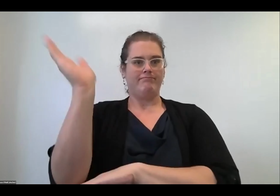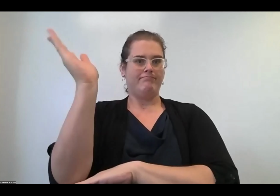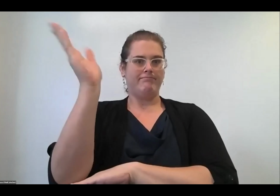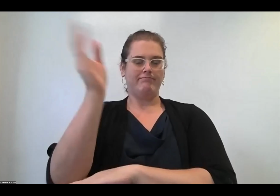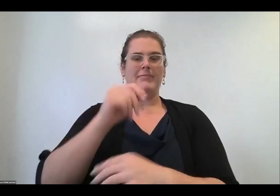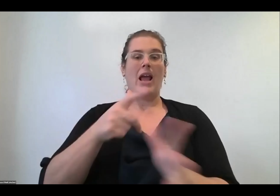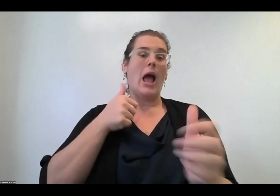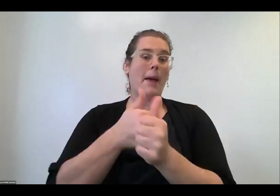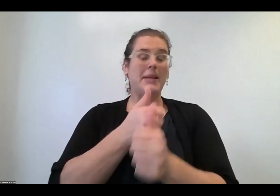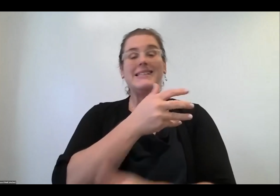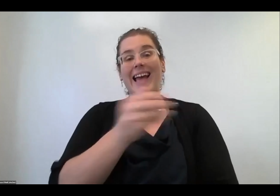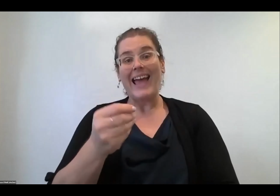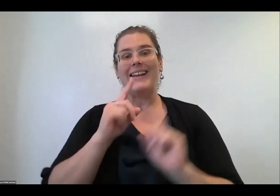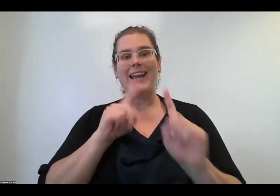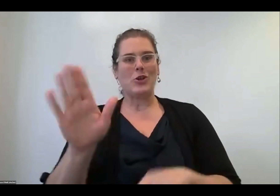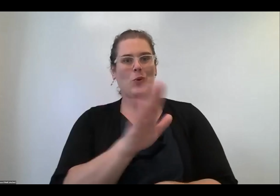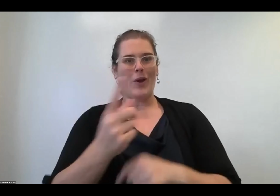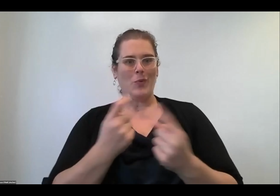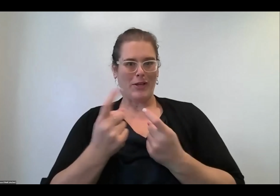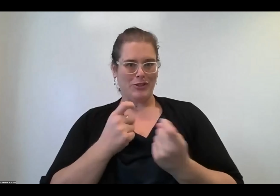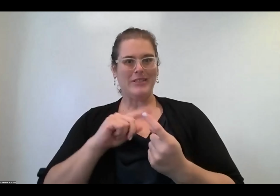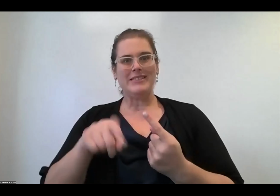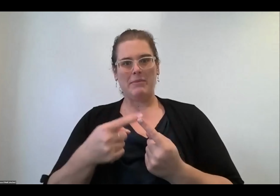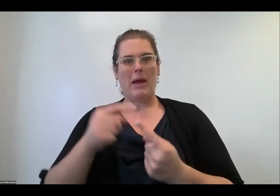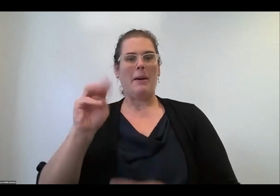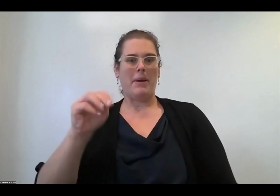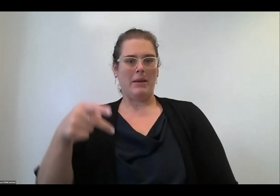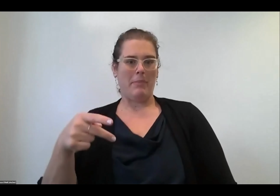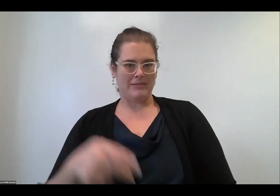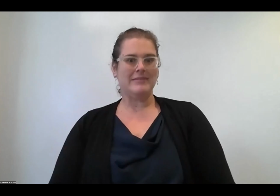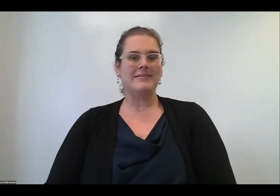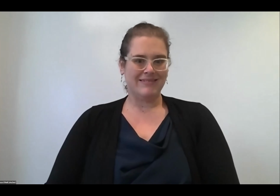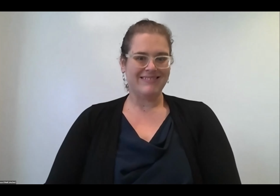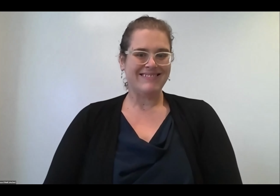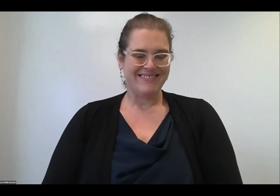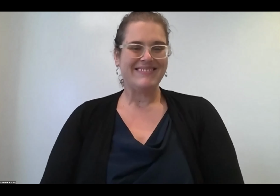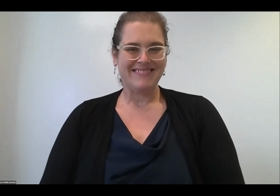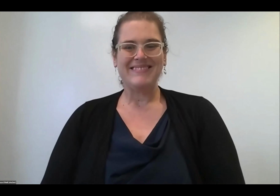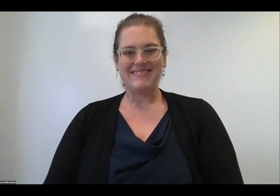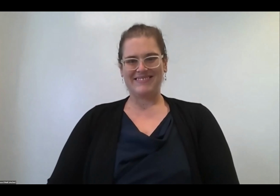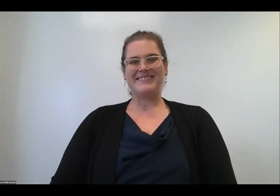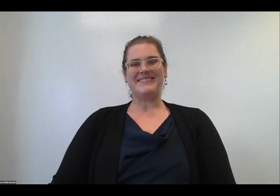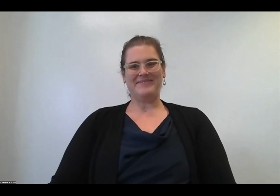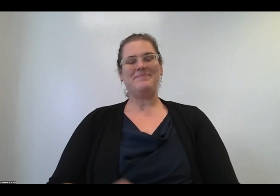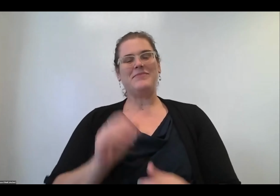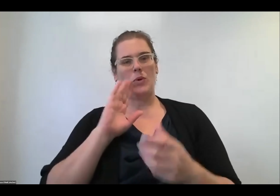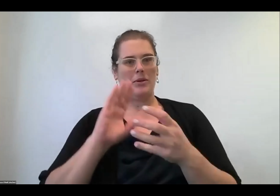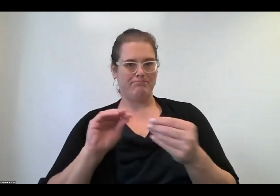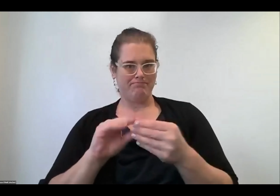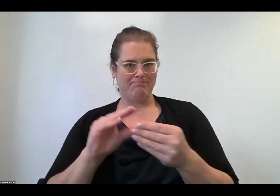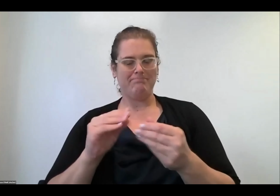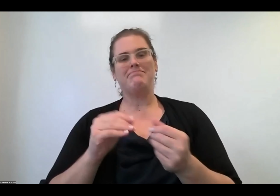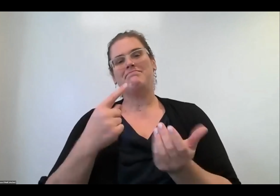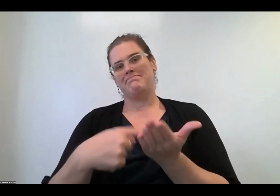and answer questions. So updates regarding COVID, and Ms. Rouse can answer questions people have regarding monkeypox.